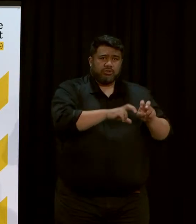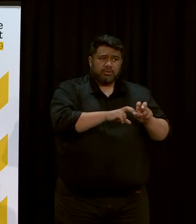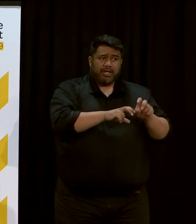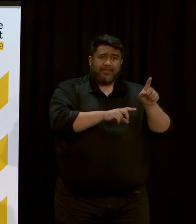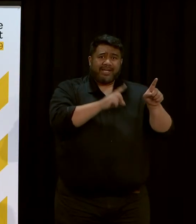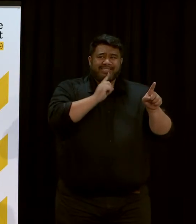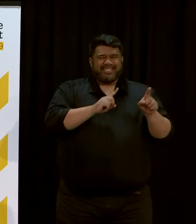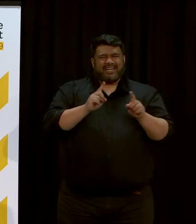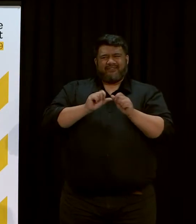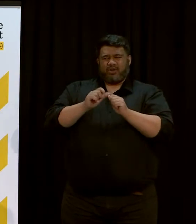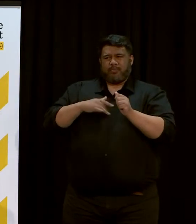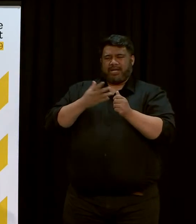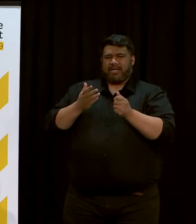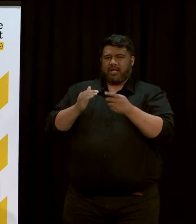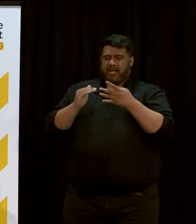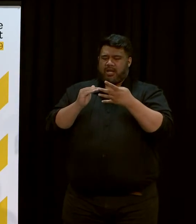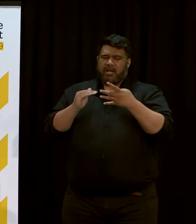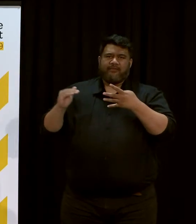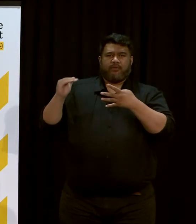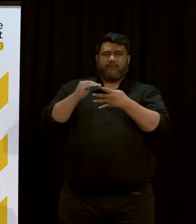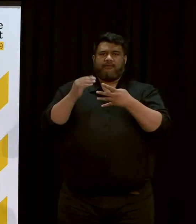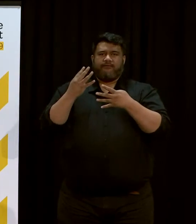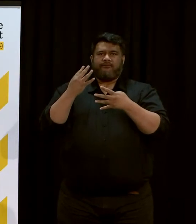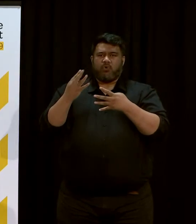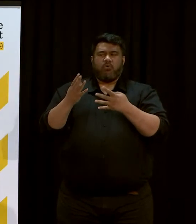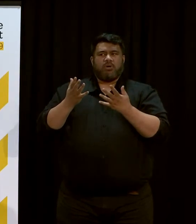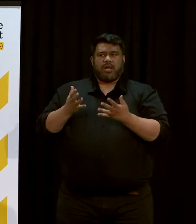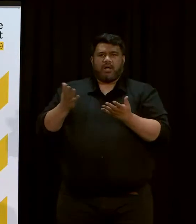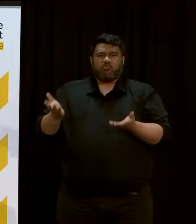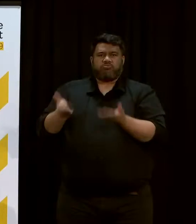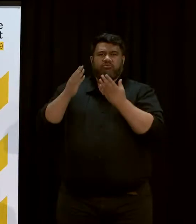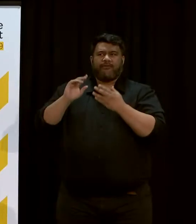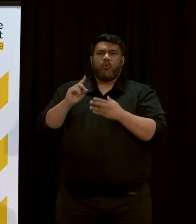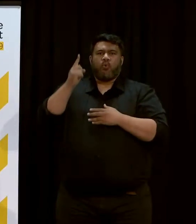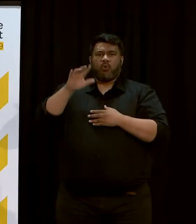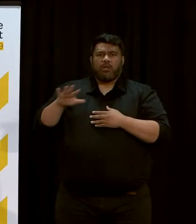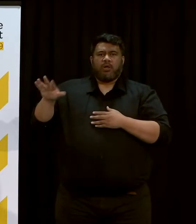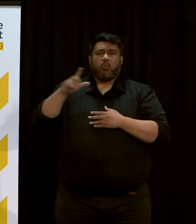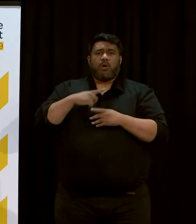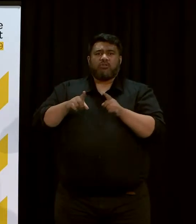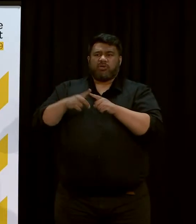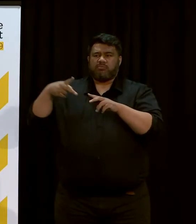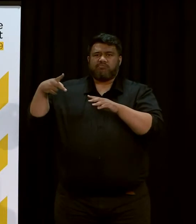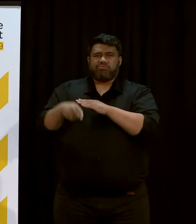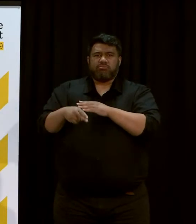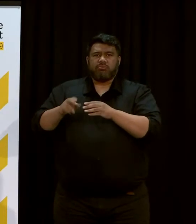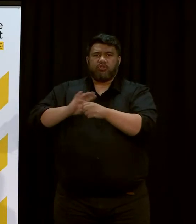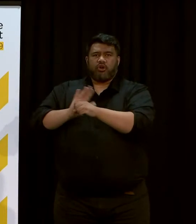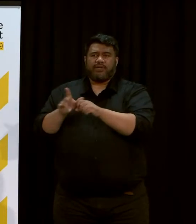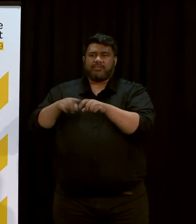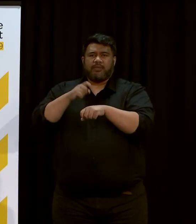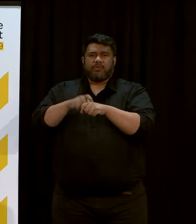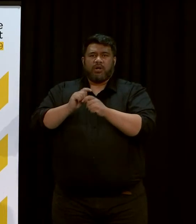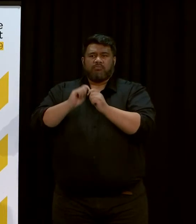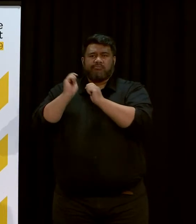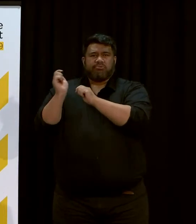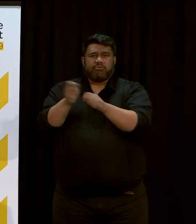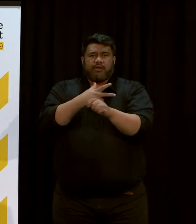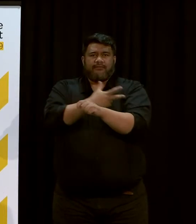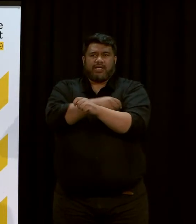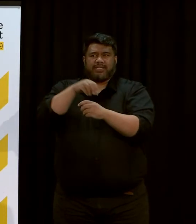for a defined 2-week lockdown to act as a circuit breaker and limit the number of cases while our vaccinations take hold